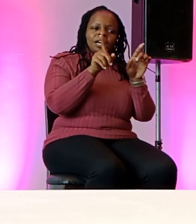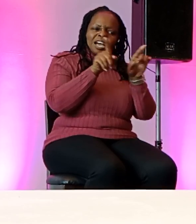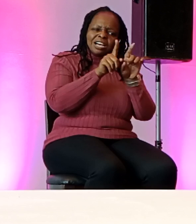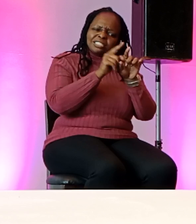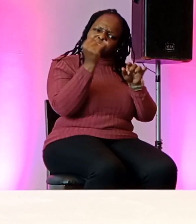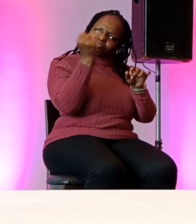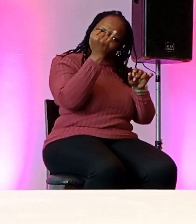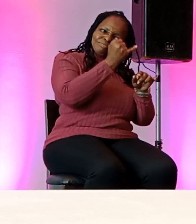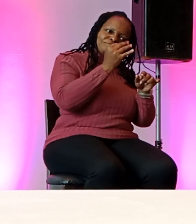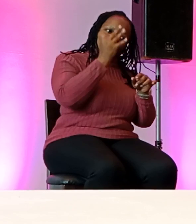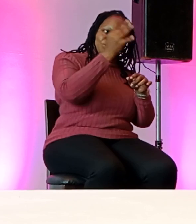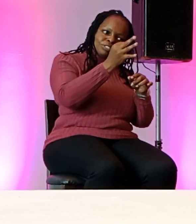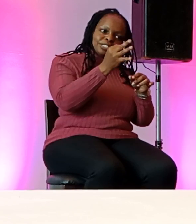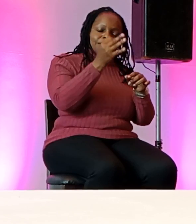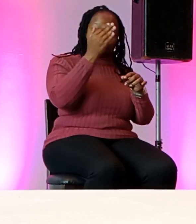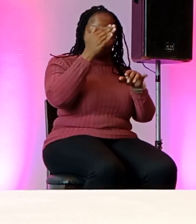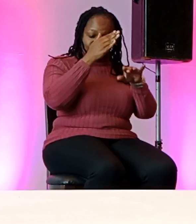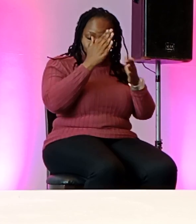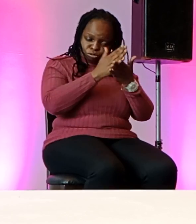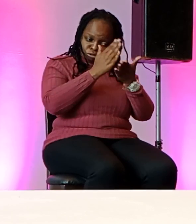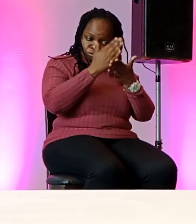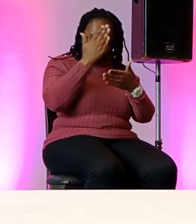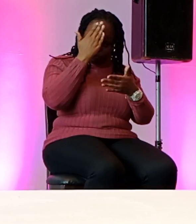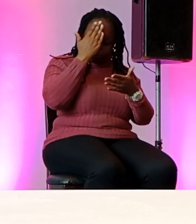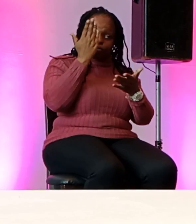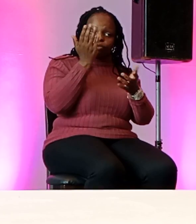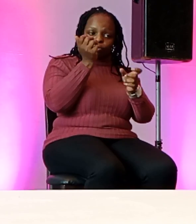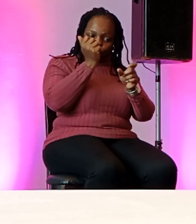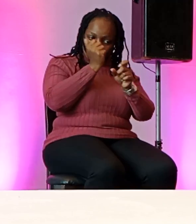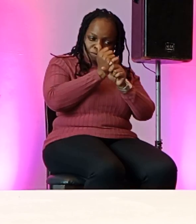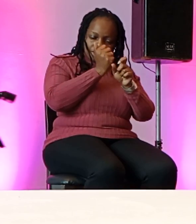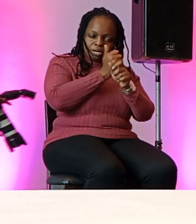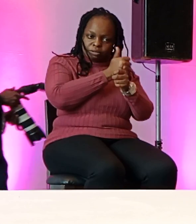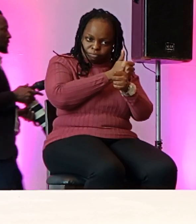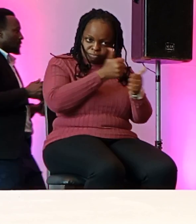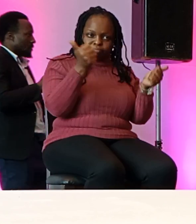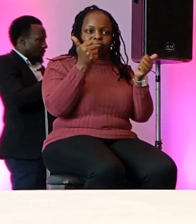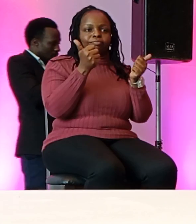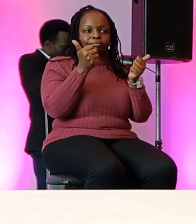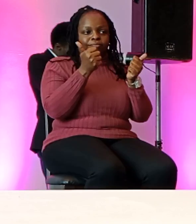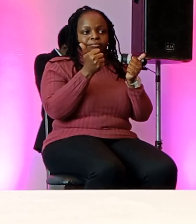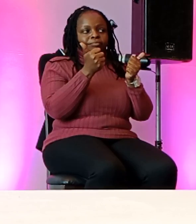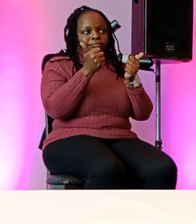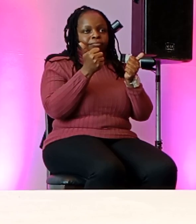of the future, then we know our work is cut out for us.